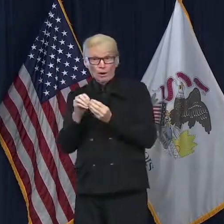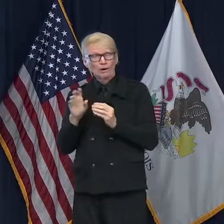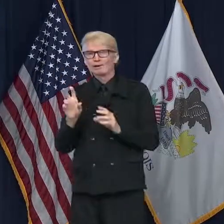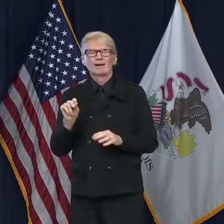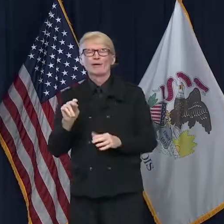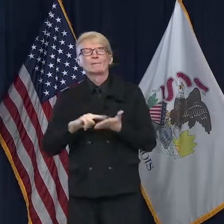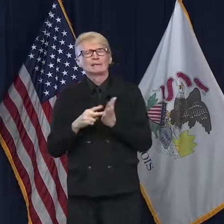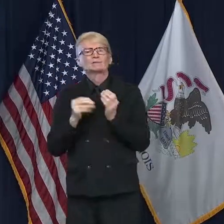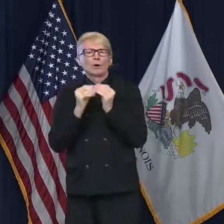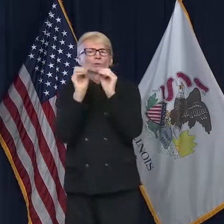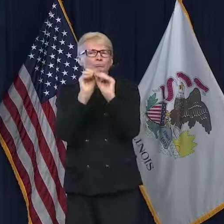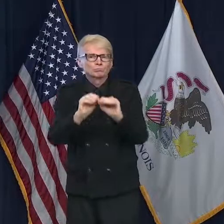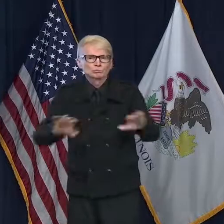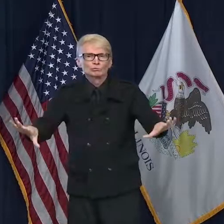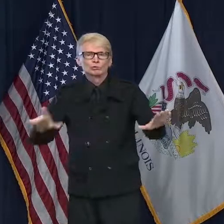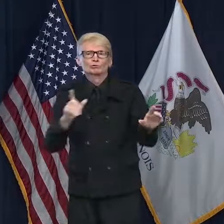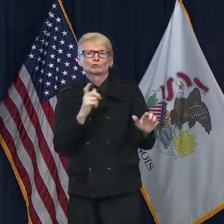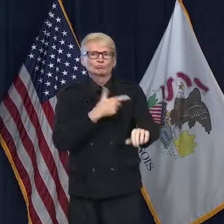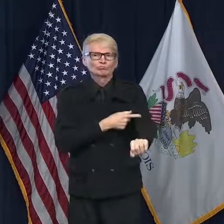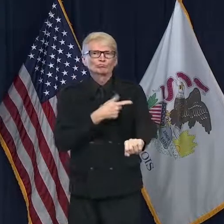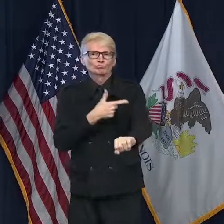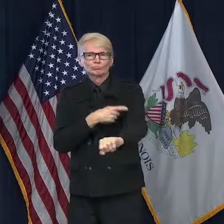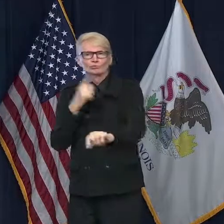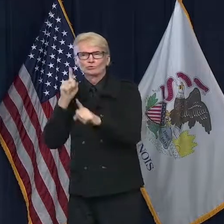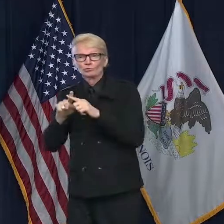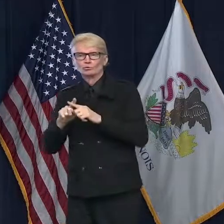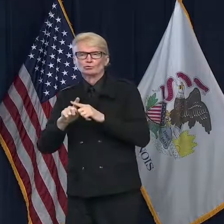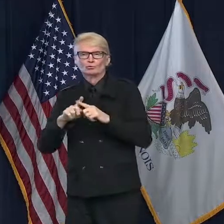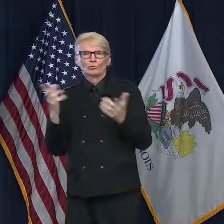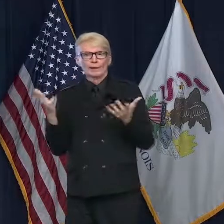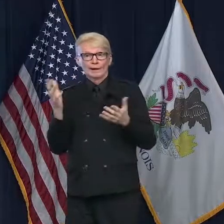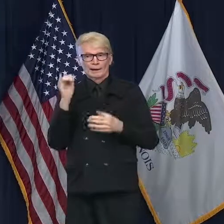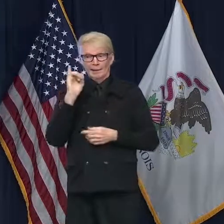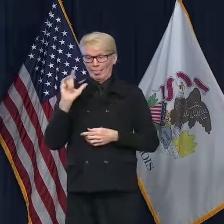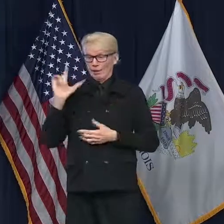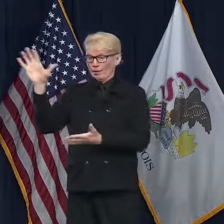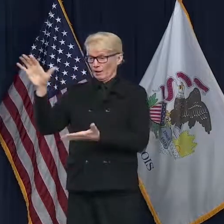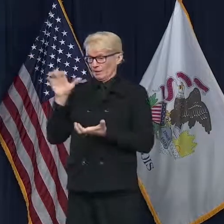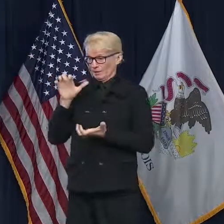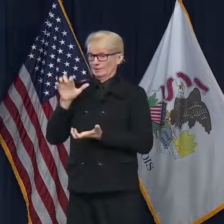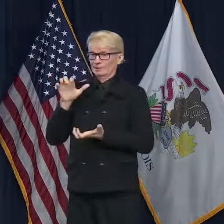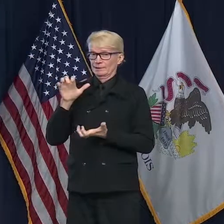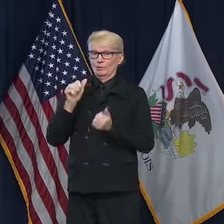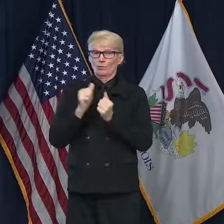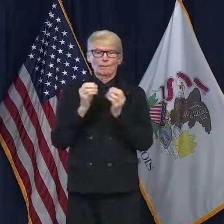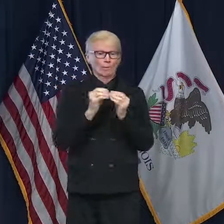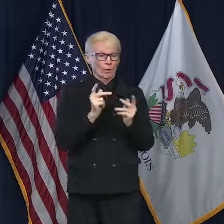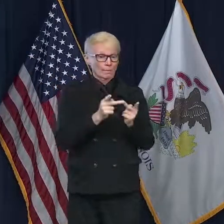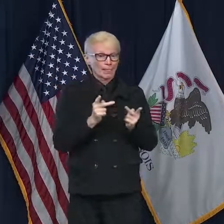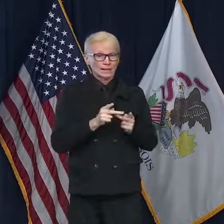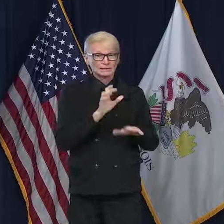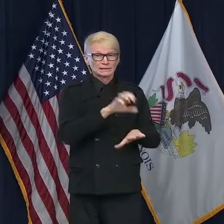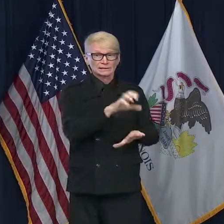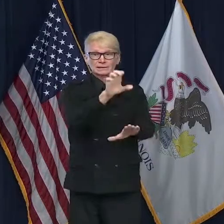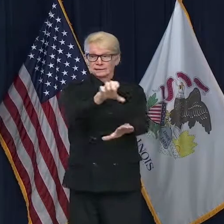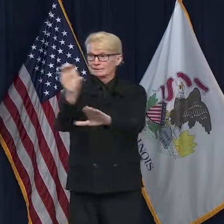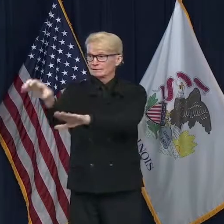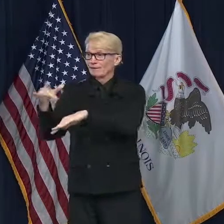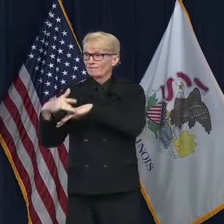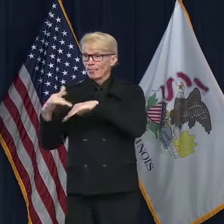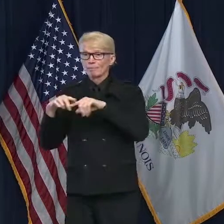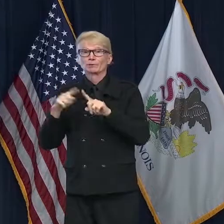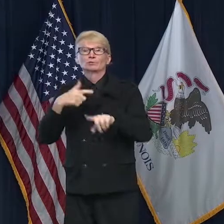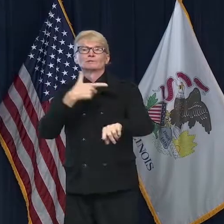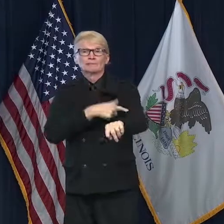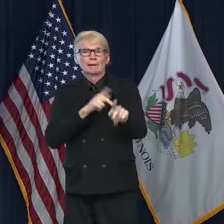distribution. And so more distribution to the state of Illinois with more sites, that's what we need. Jake Griffin at the